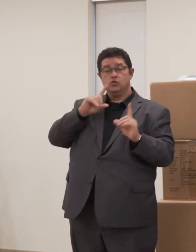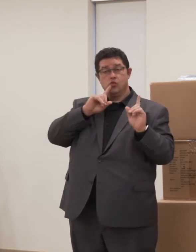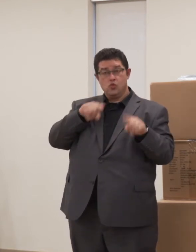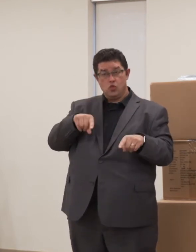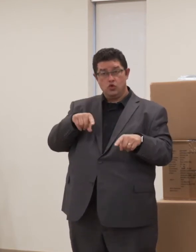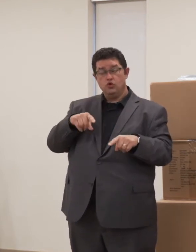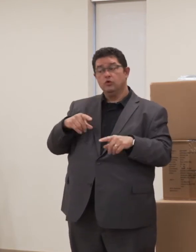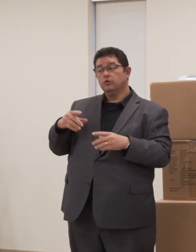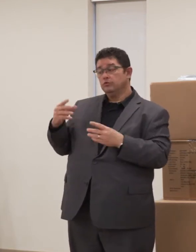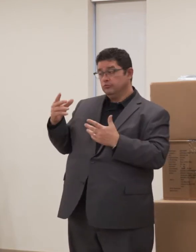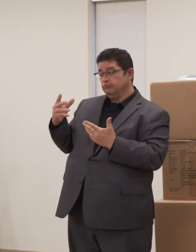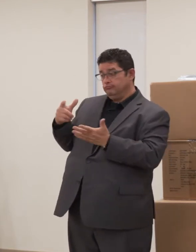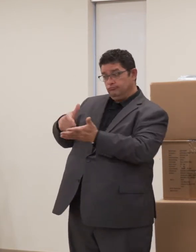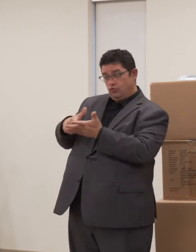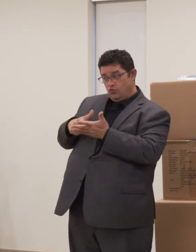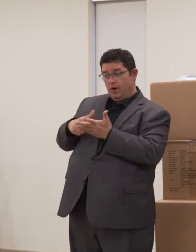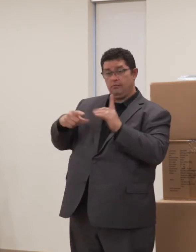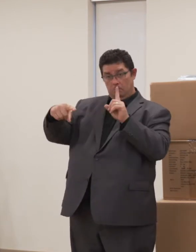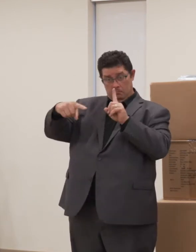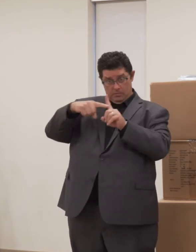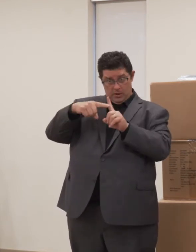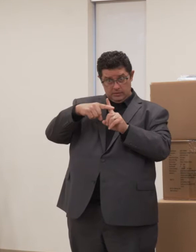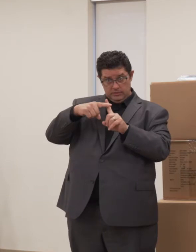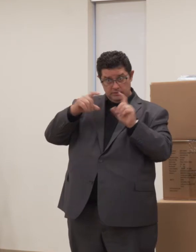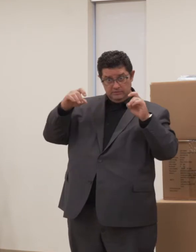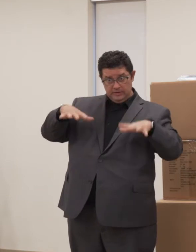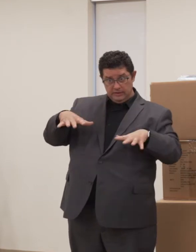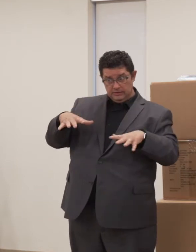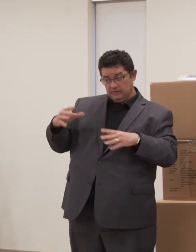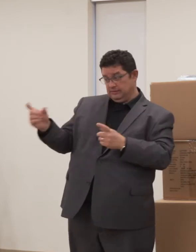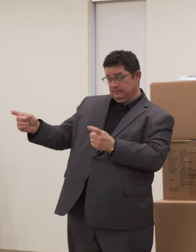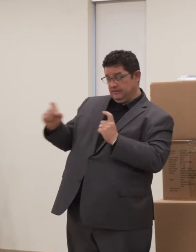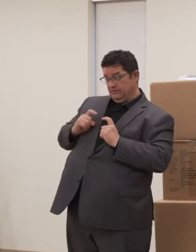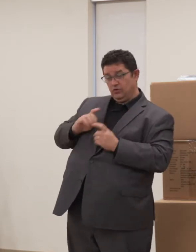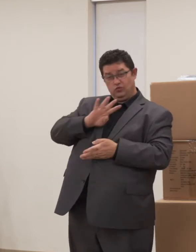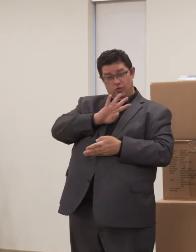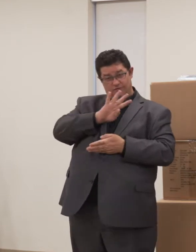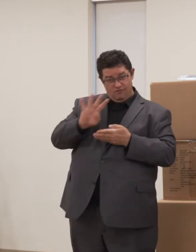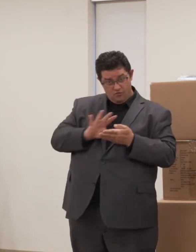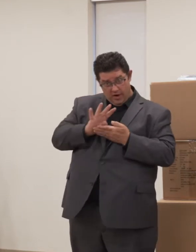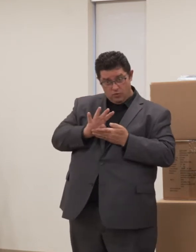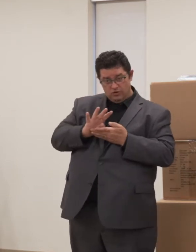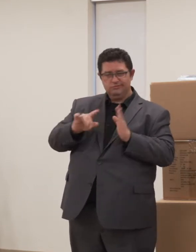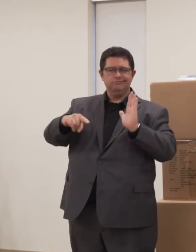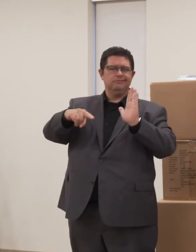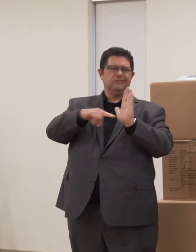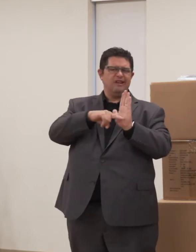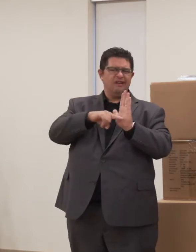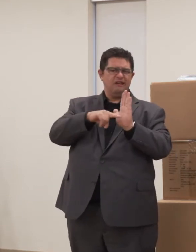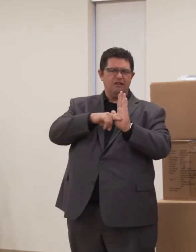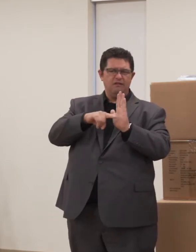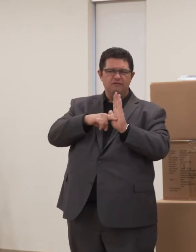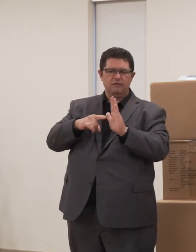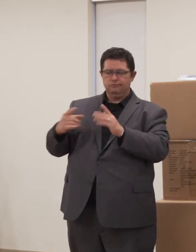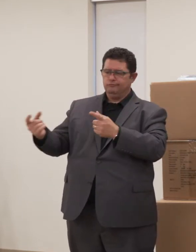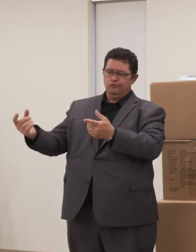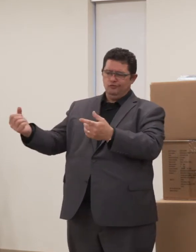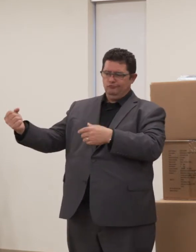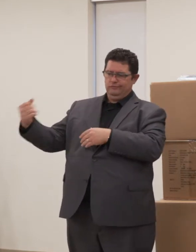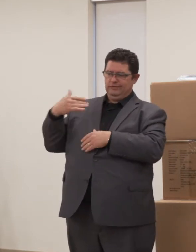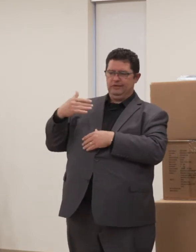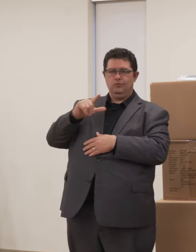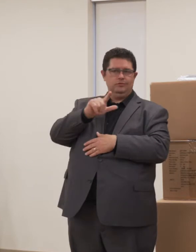test results to be given to St. Louis County Department of Public Health within 4 hours and negative test results to come to St. Louis County